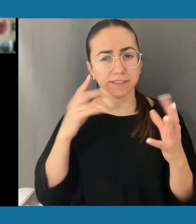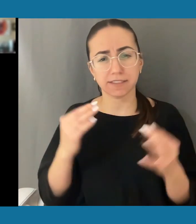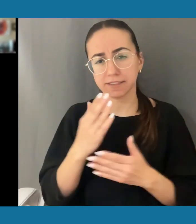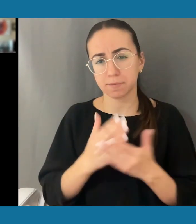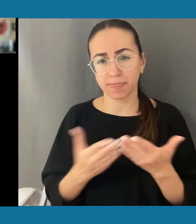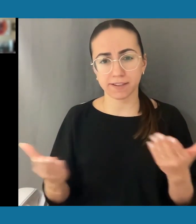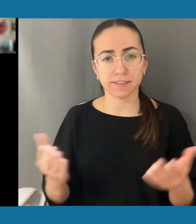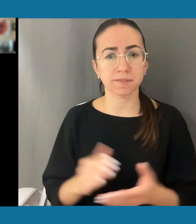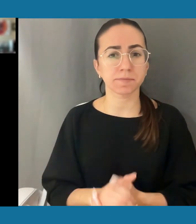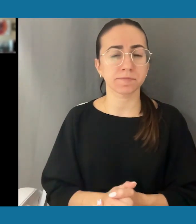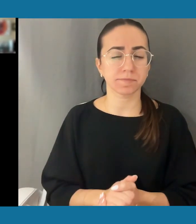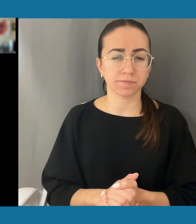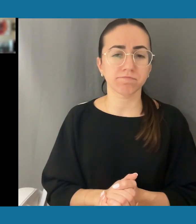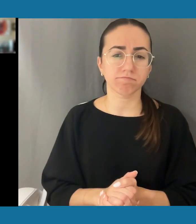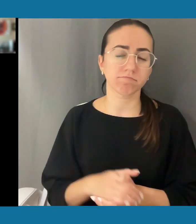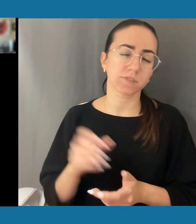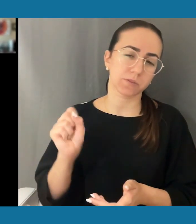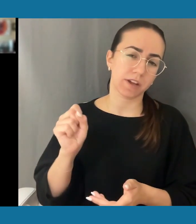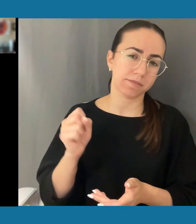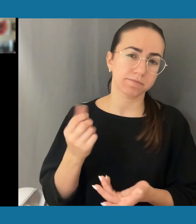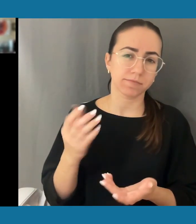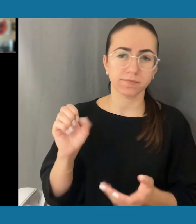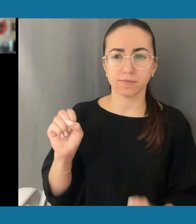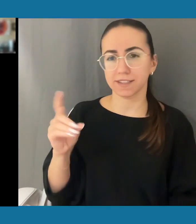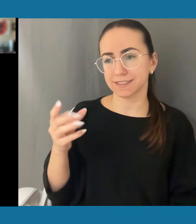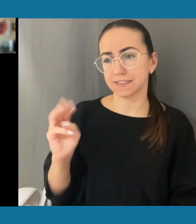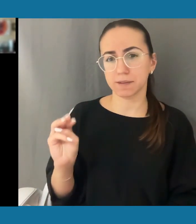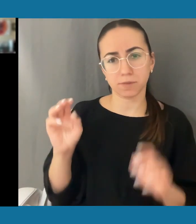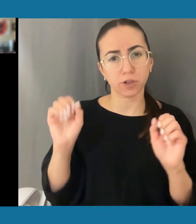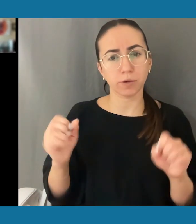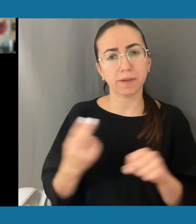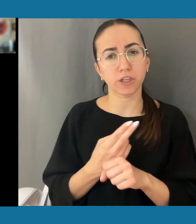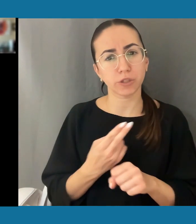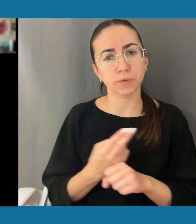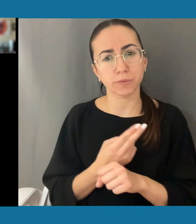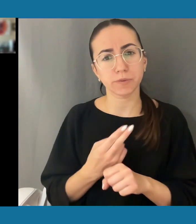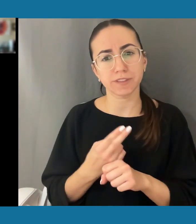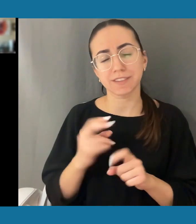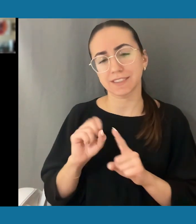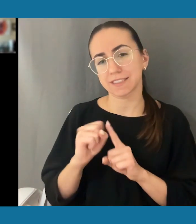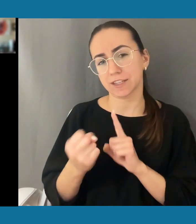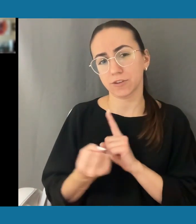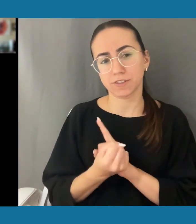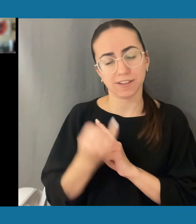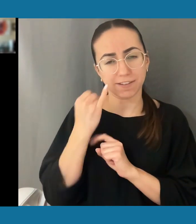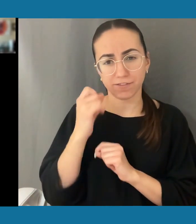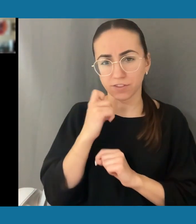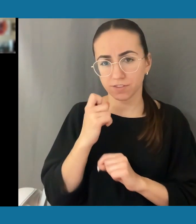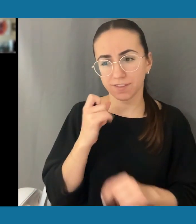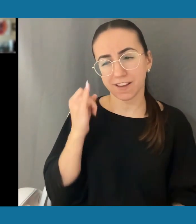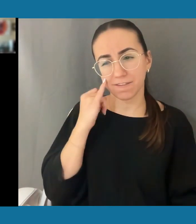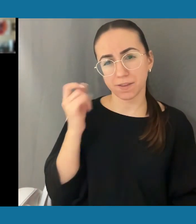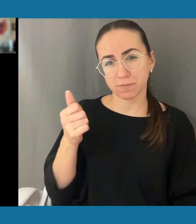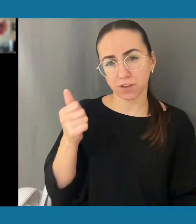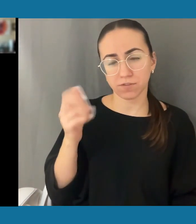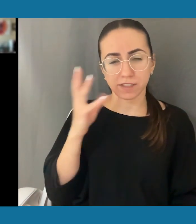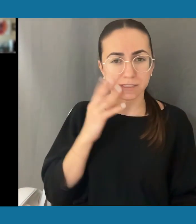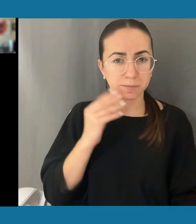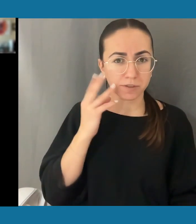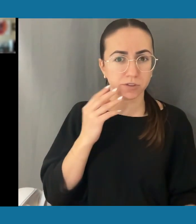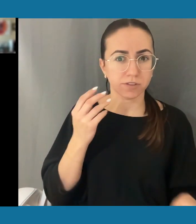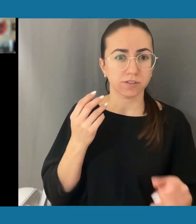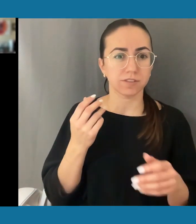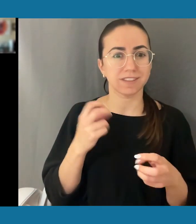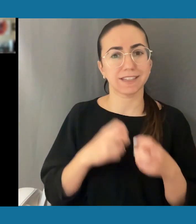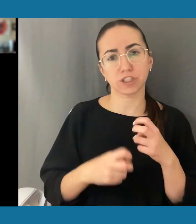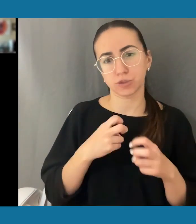decisions. So yeah, the SDM could be used in this scenario if they're not experiencing any issues or